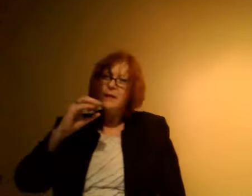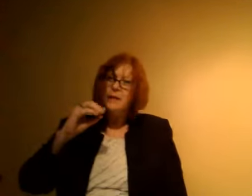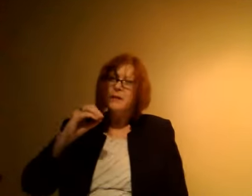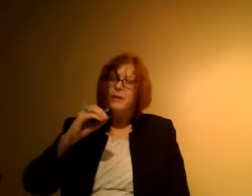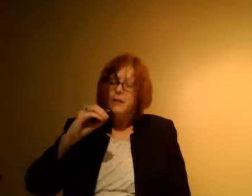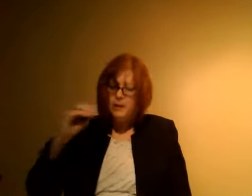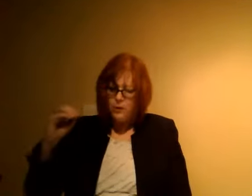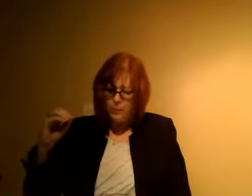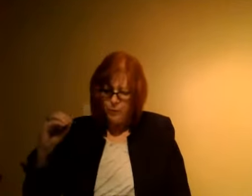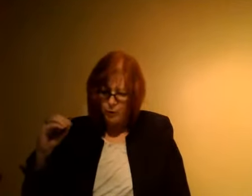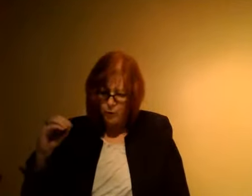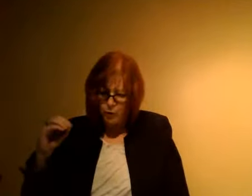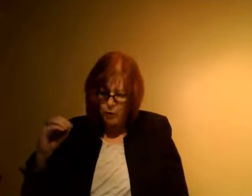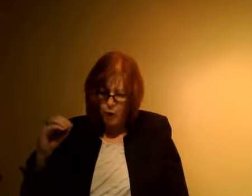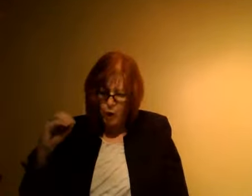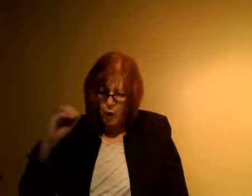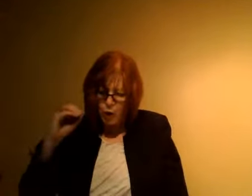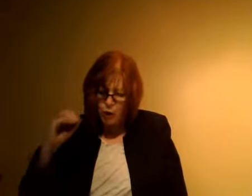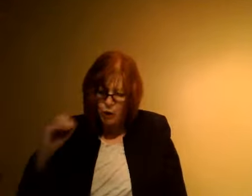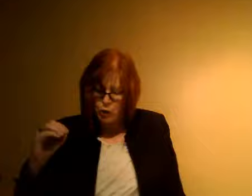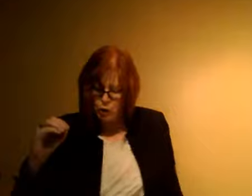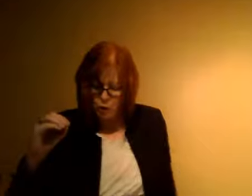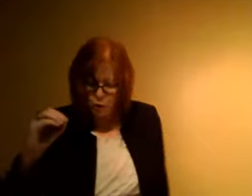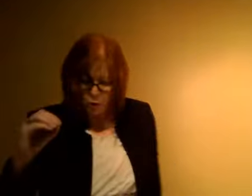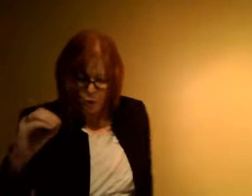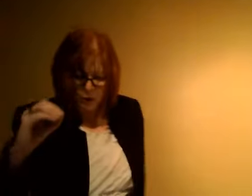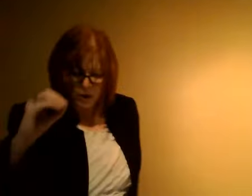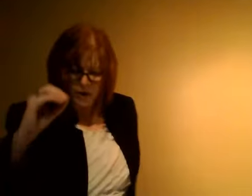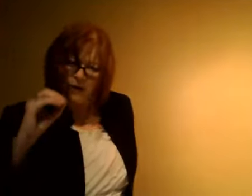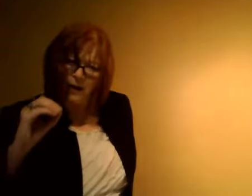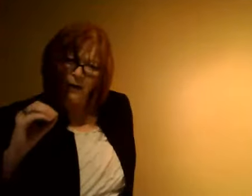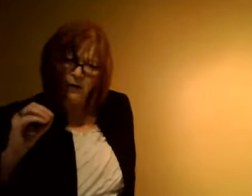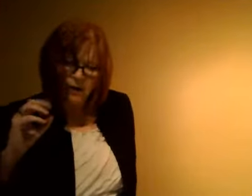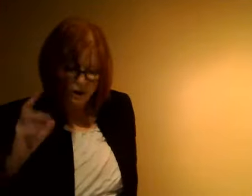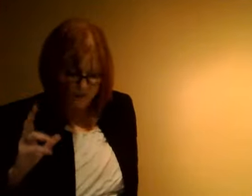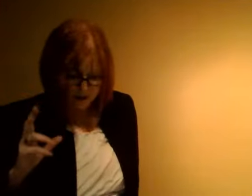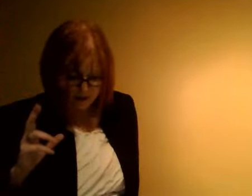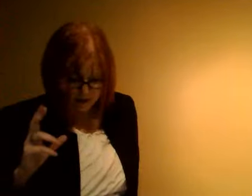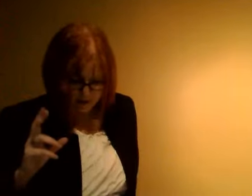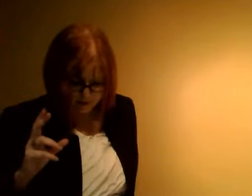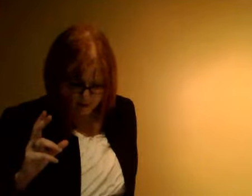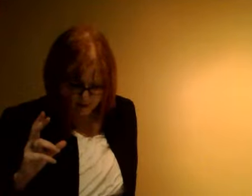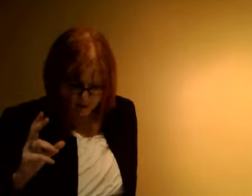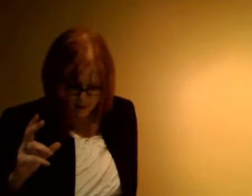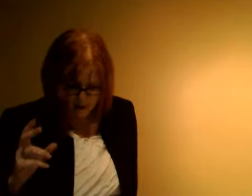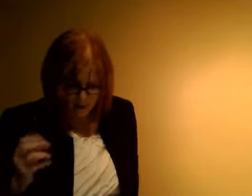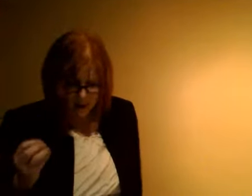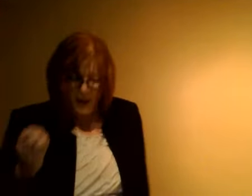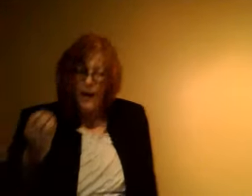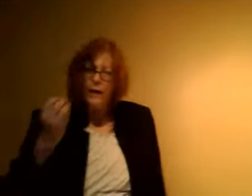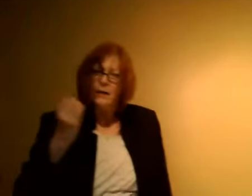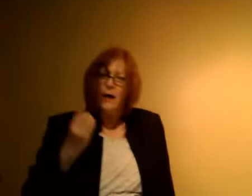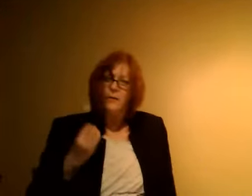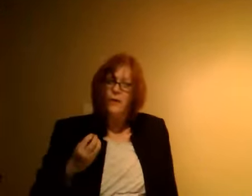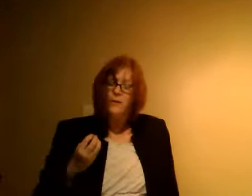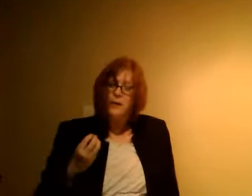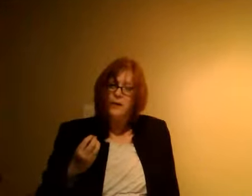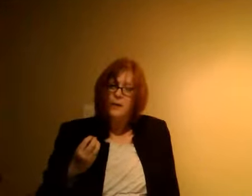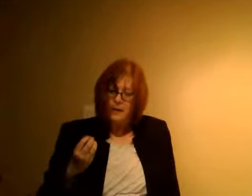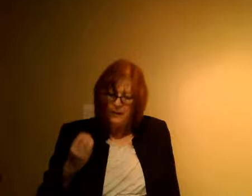This is a linear approach towards the clarity of understanding. Clarity of understanding